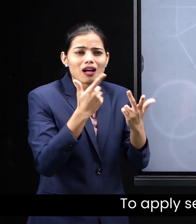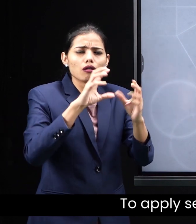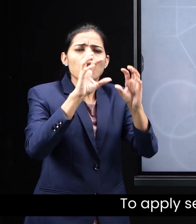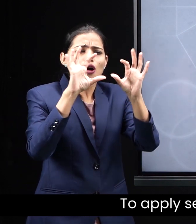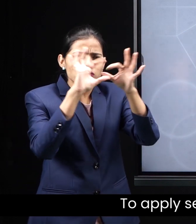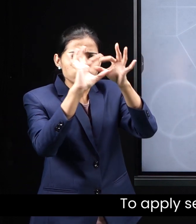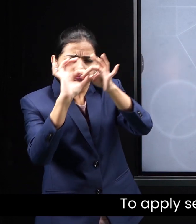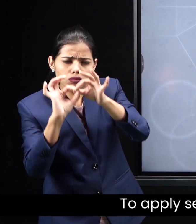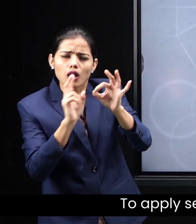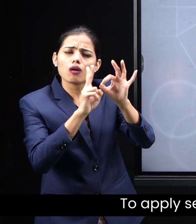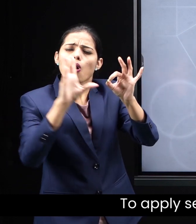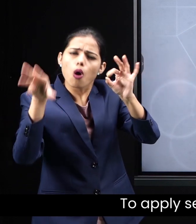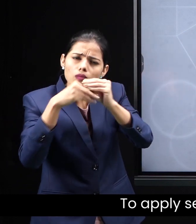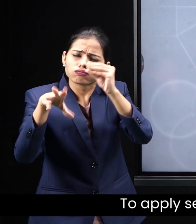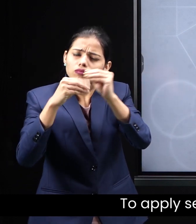in the Venn diagram.